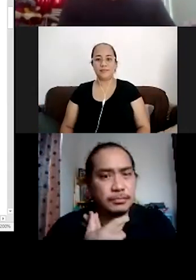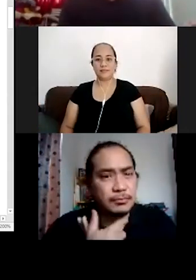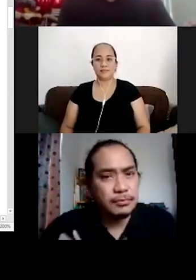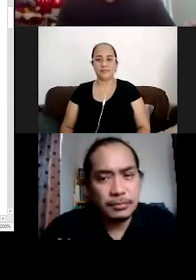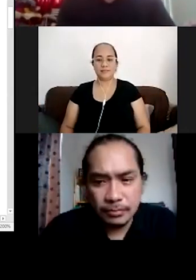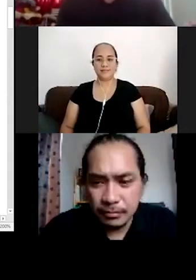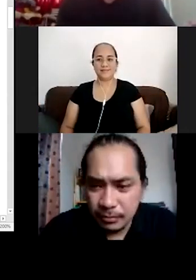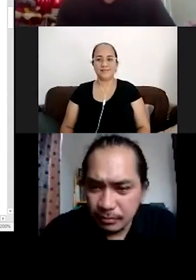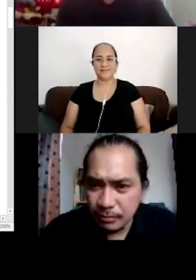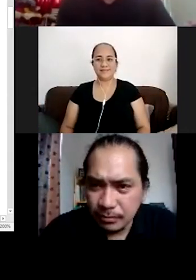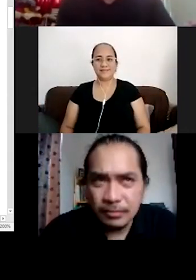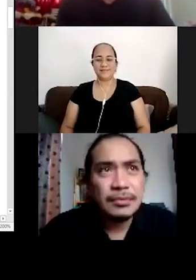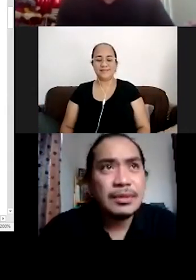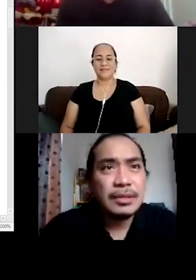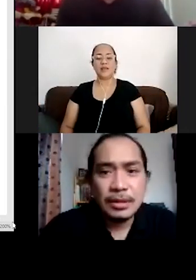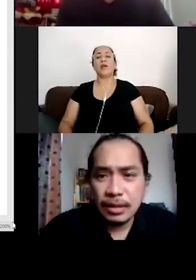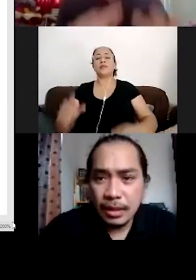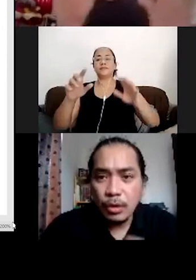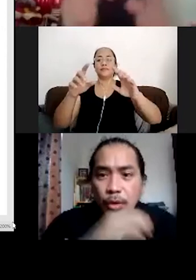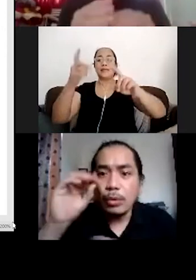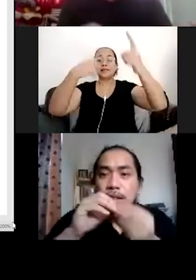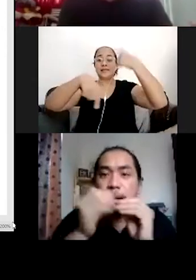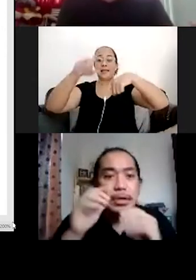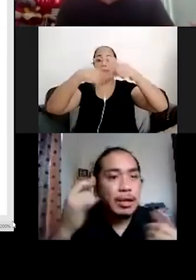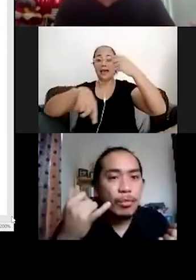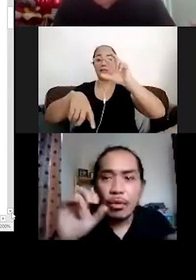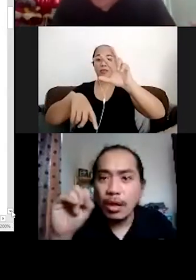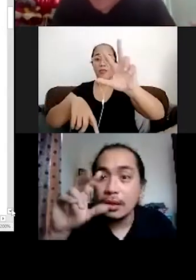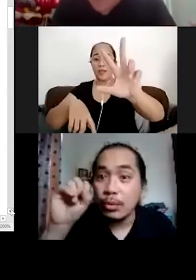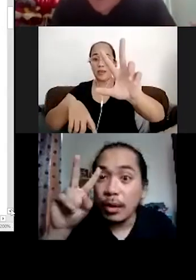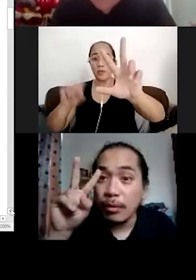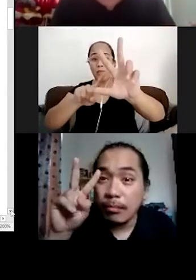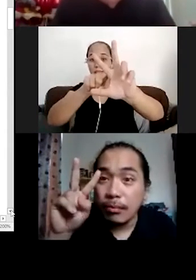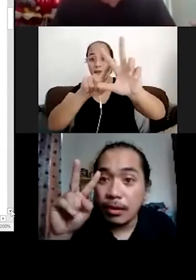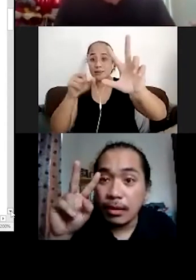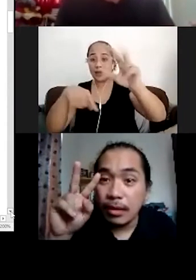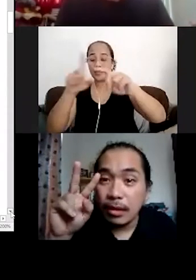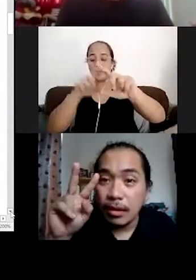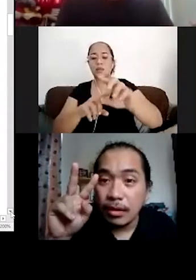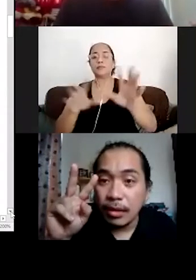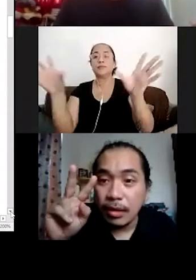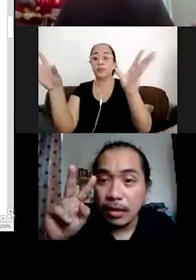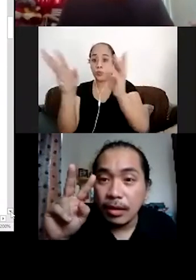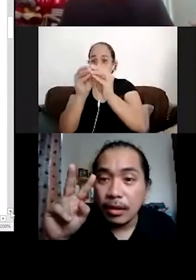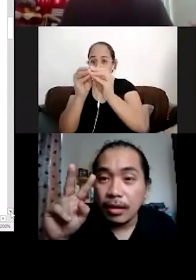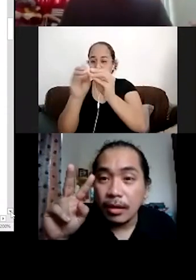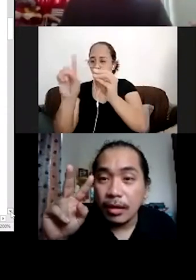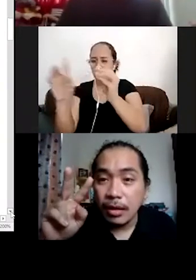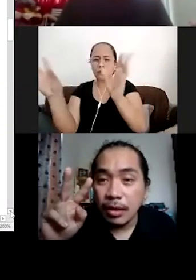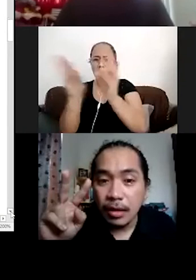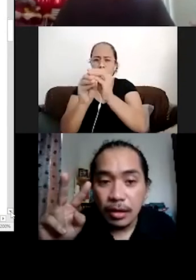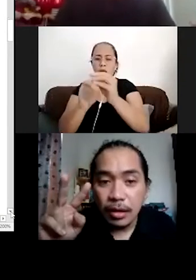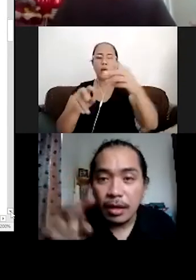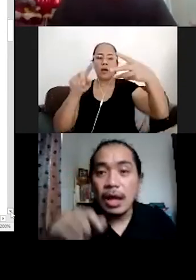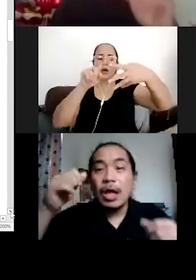Okay, sign number 3, that is add together, is a noun, a pronoun, a